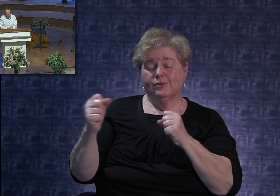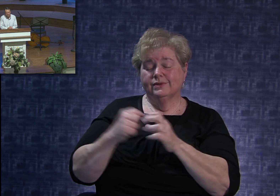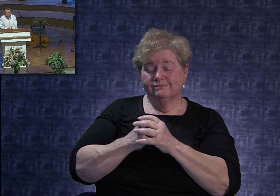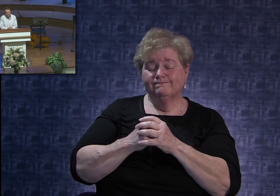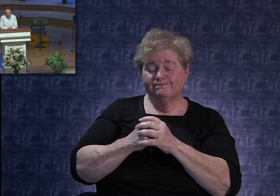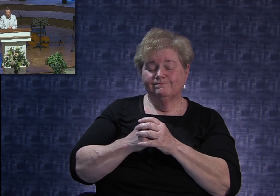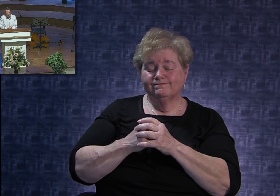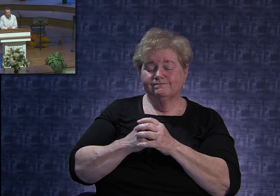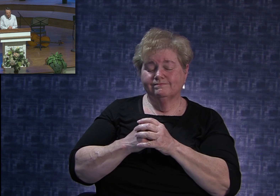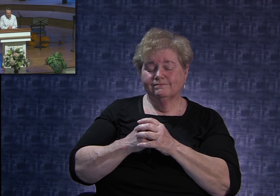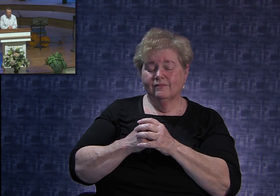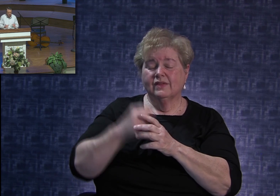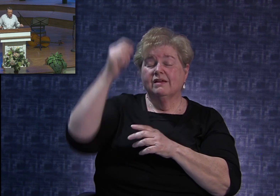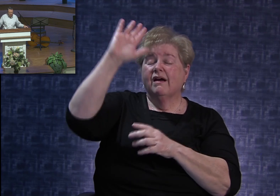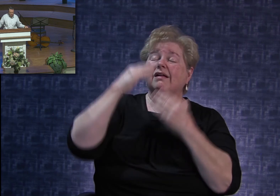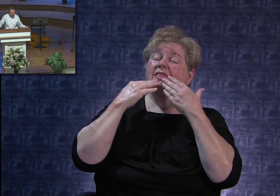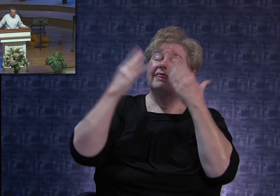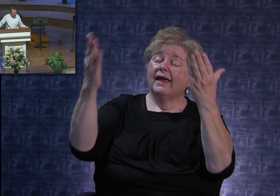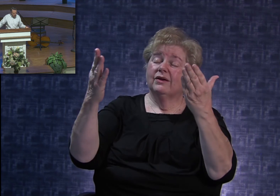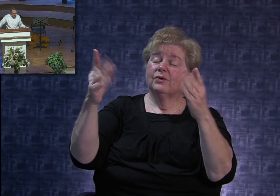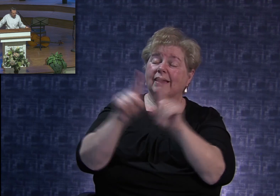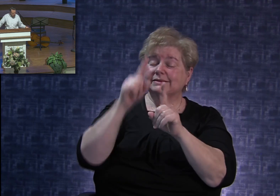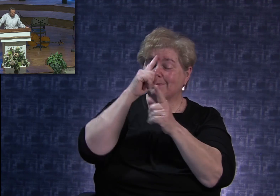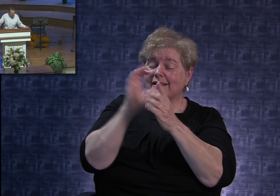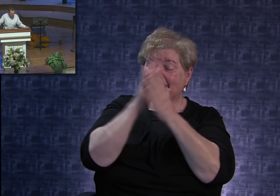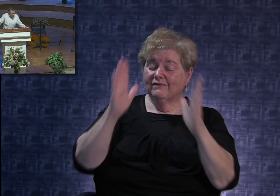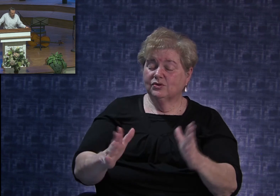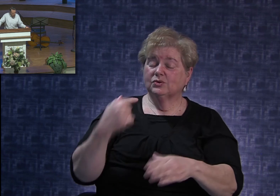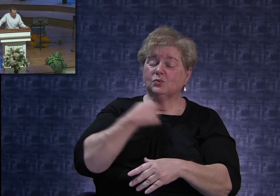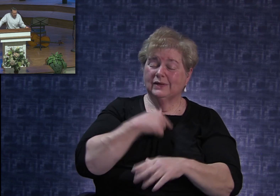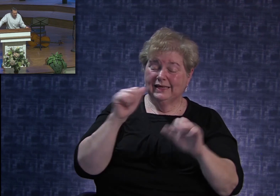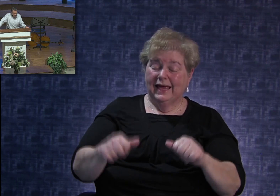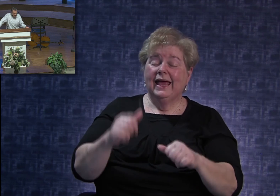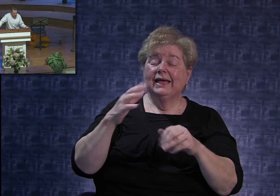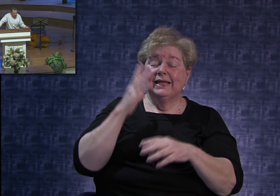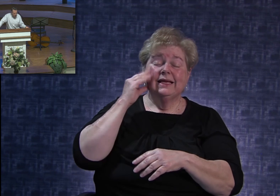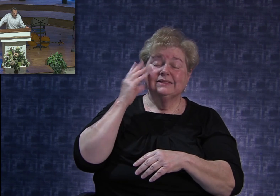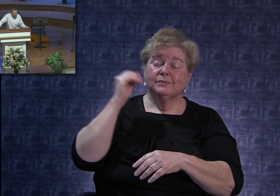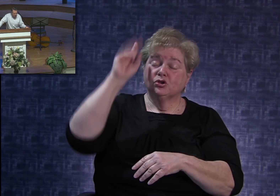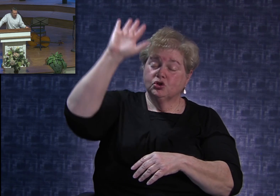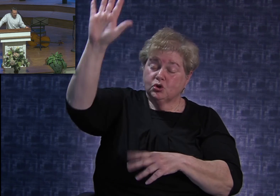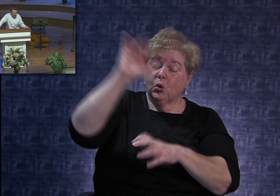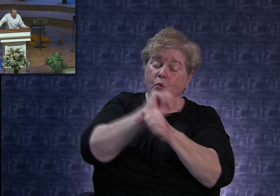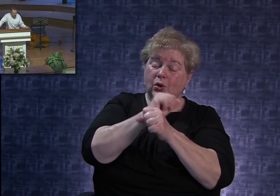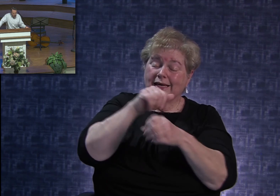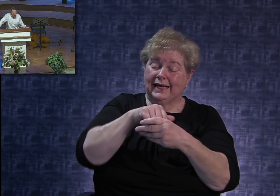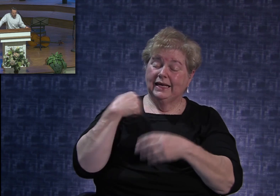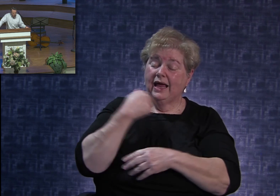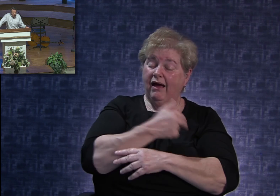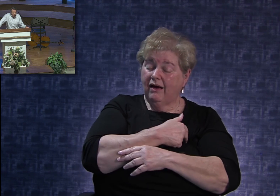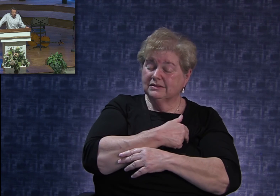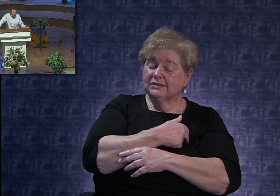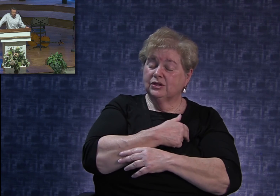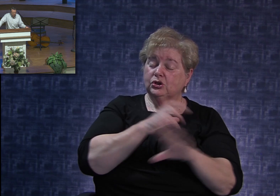empowerment. God, we thank you that as believers, we can experience your working in us to will and to work